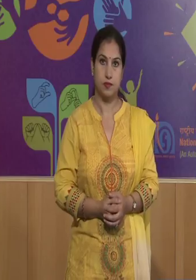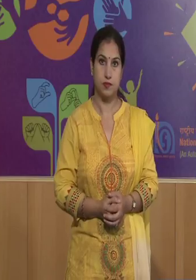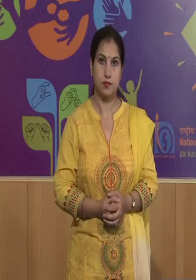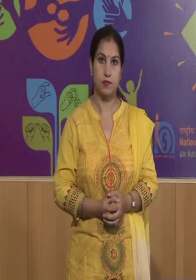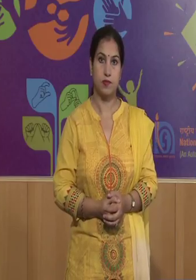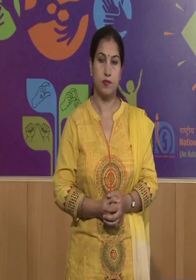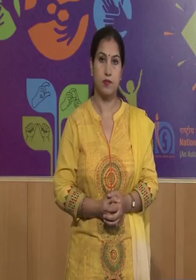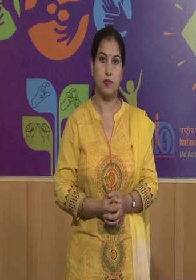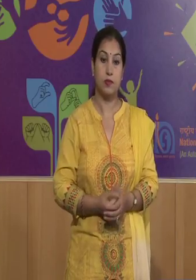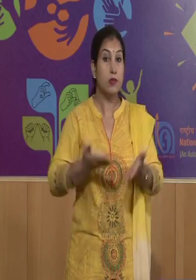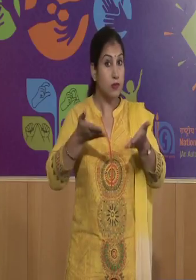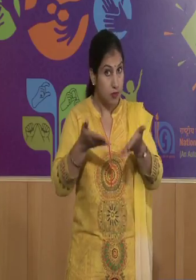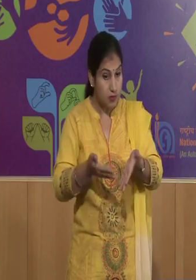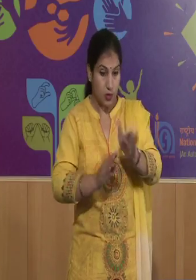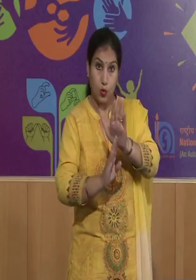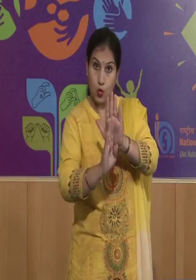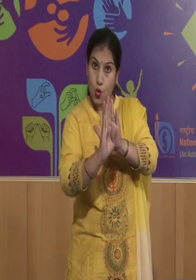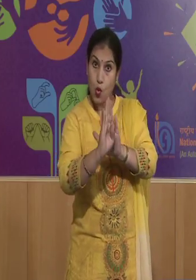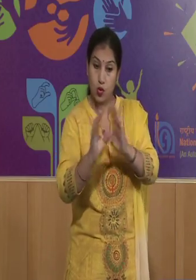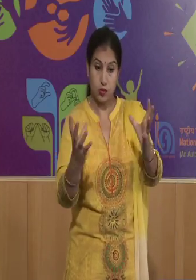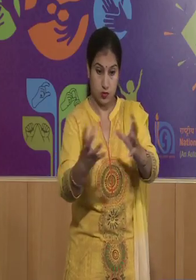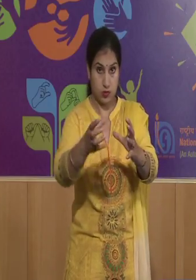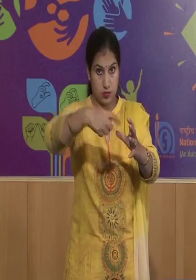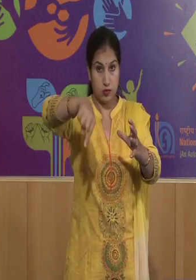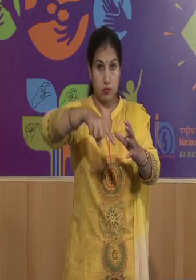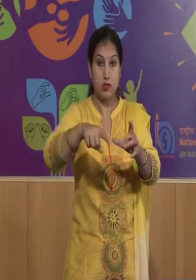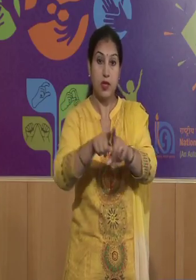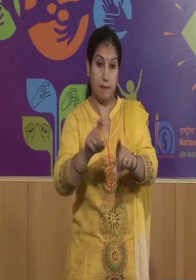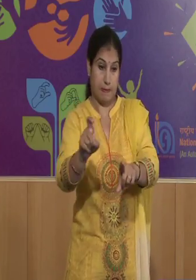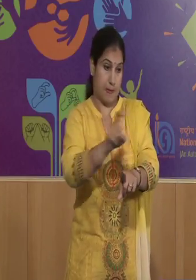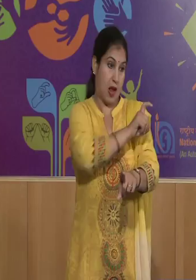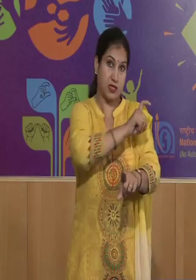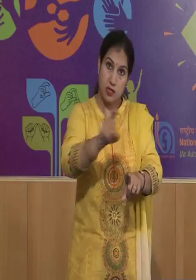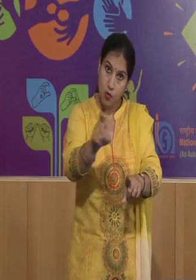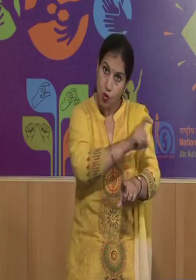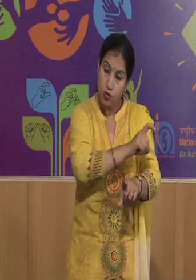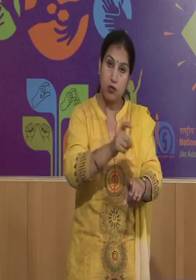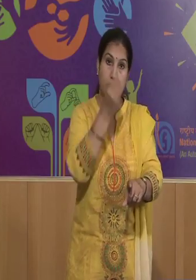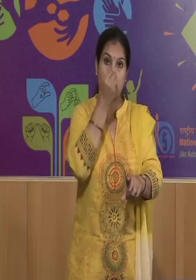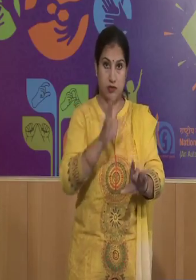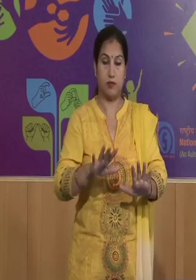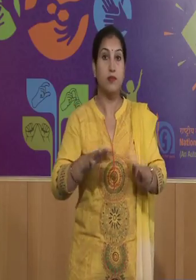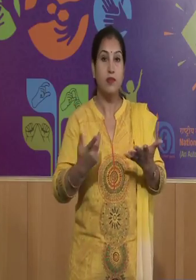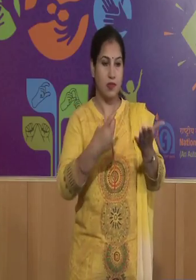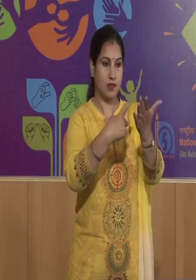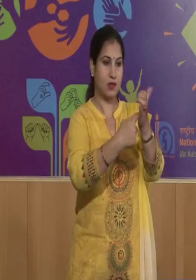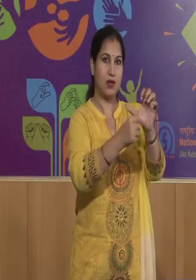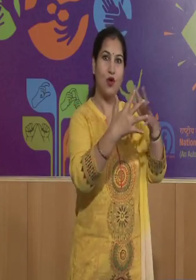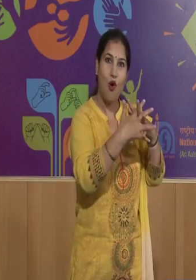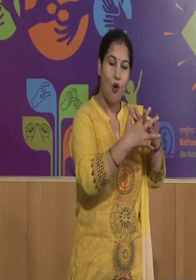Due to the growth in the means of transport, raw materials and finished goods